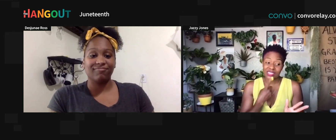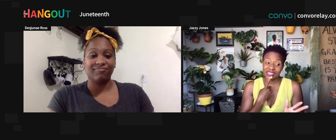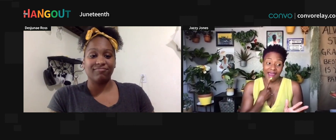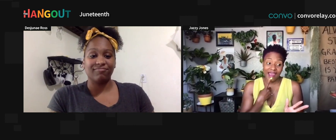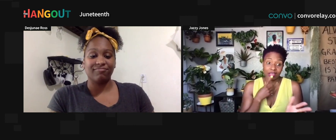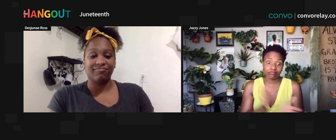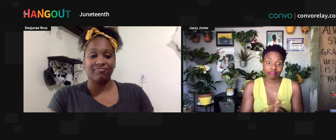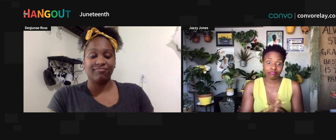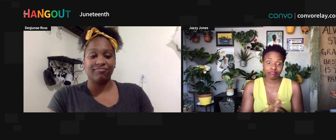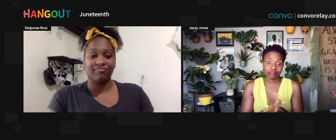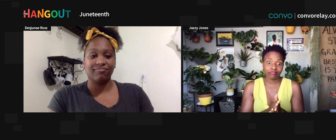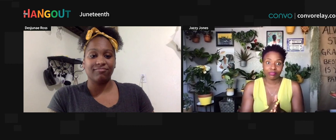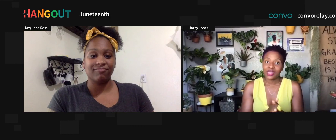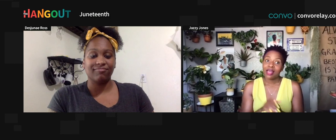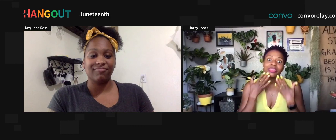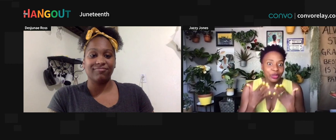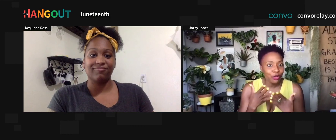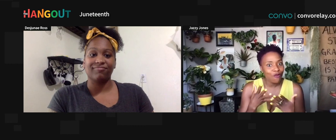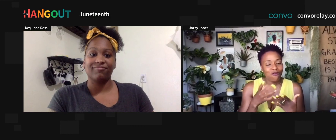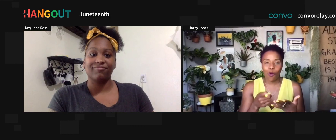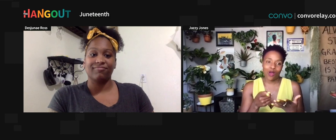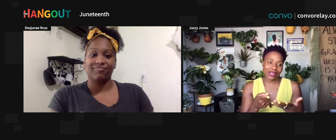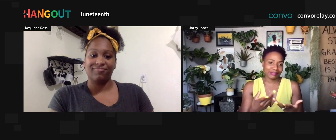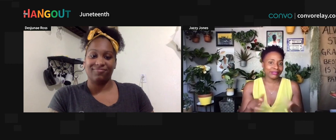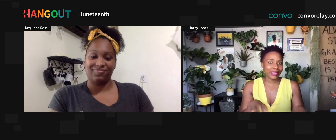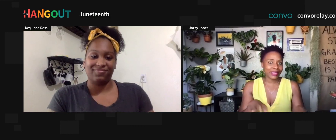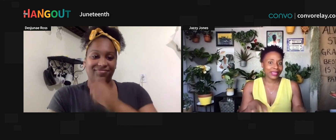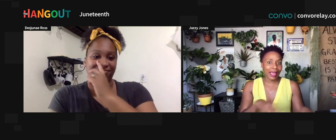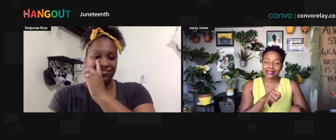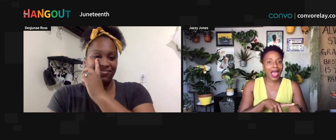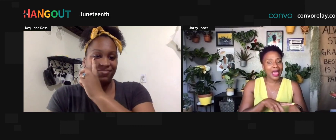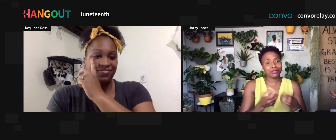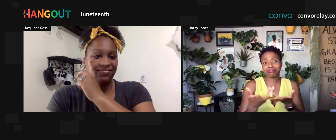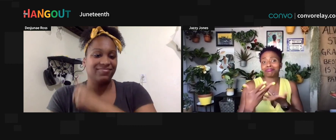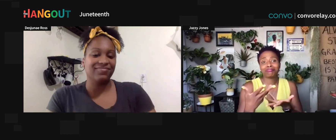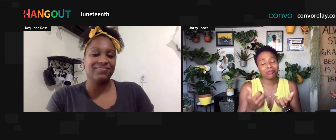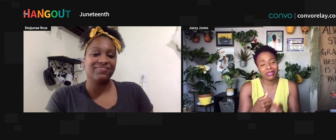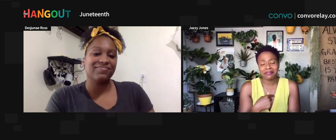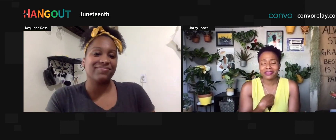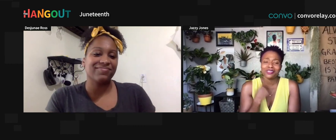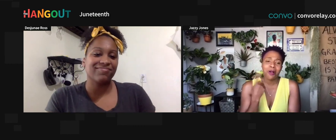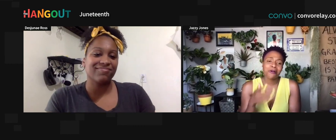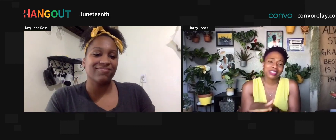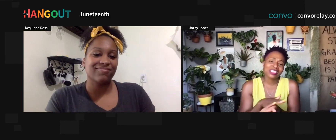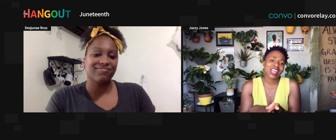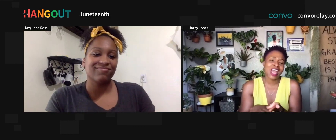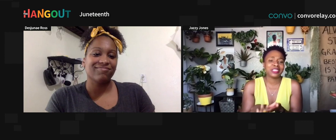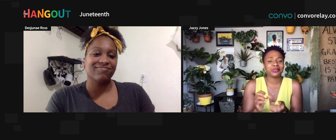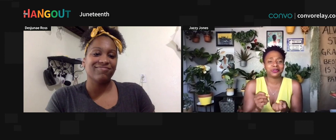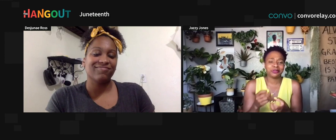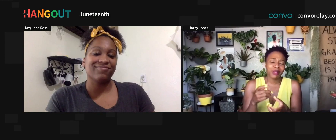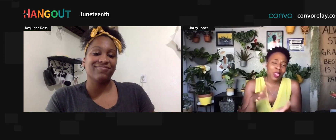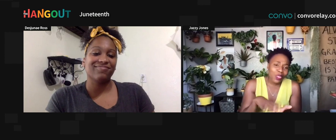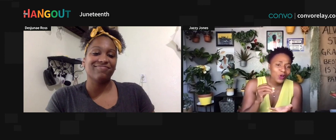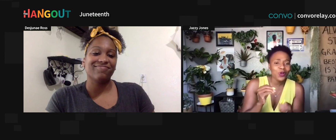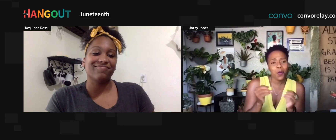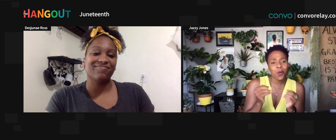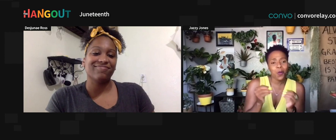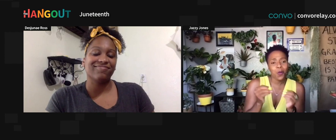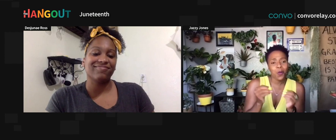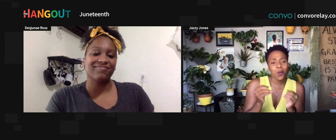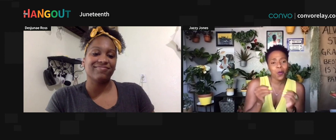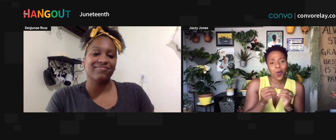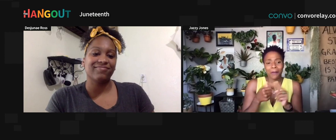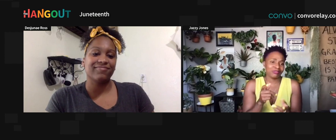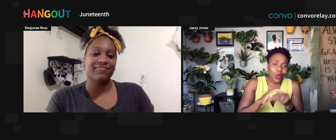do so. So that is the mic drop moment. That's what we should leave on. Thank you so